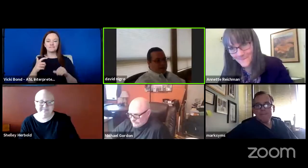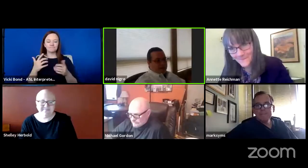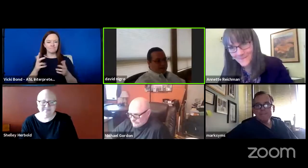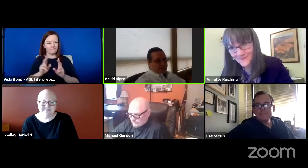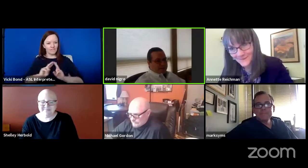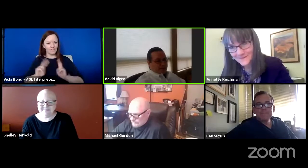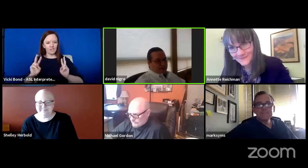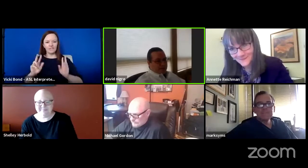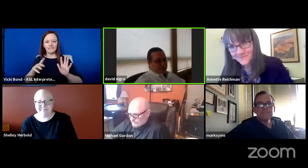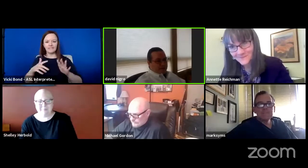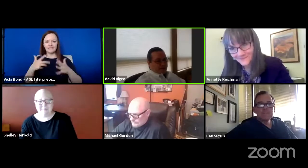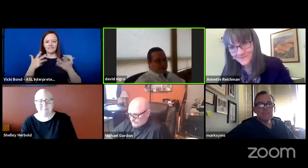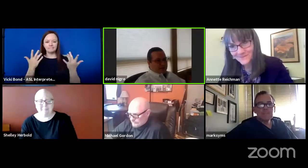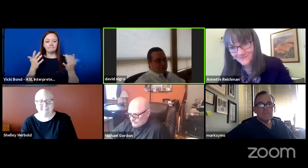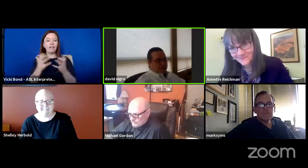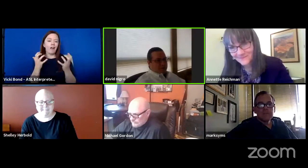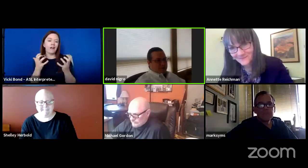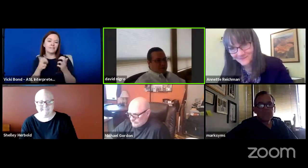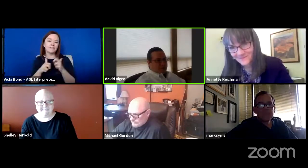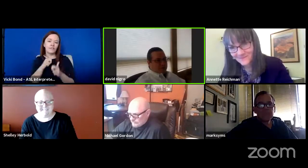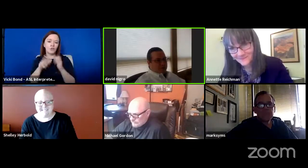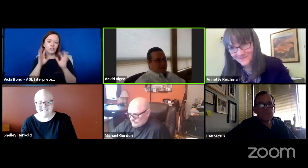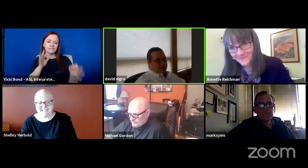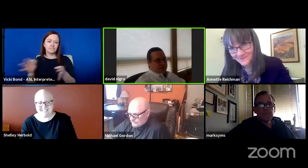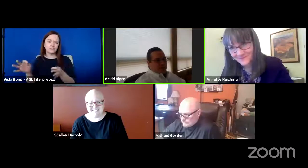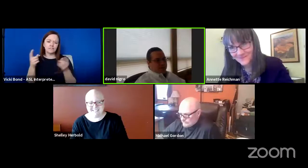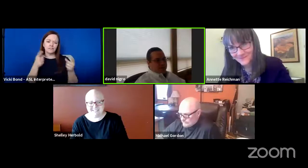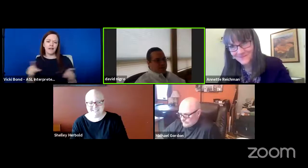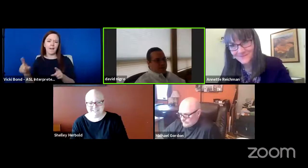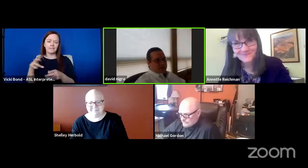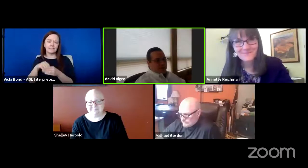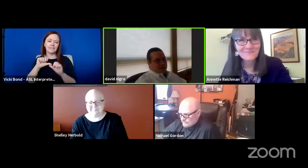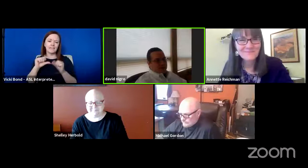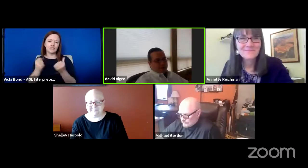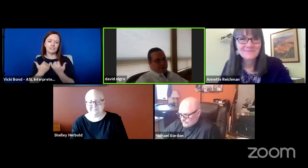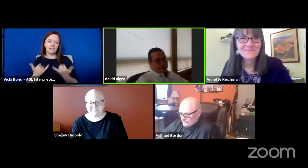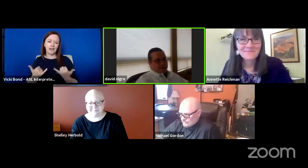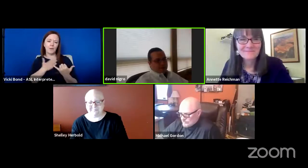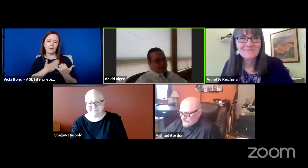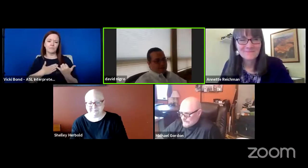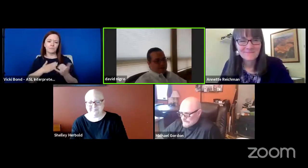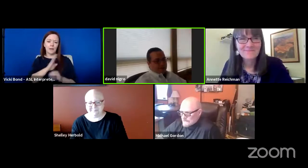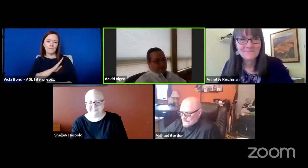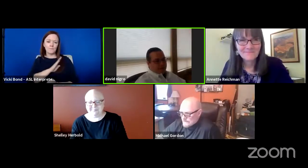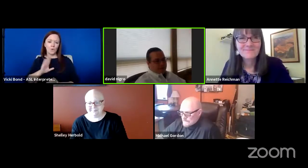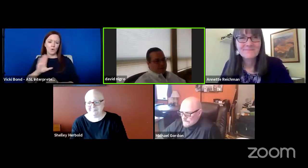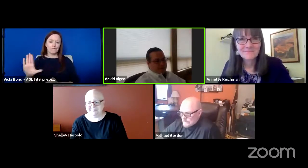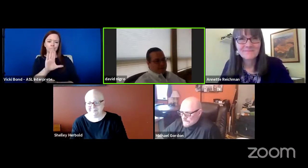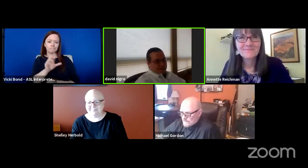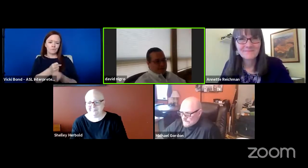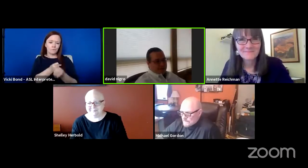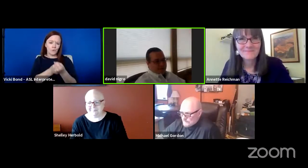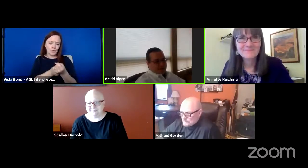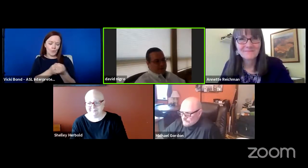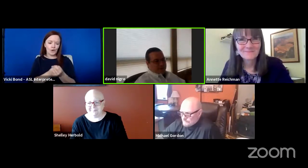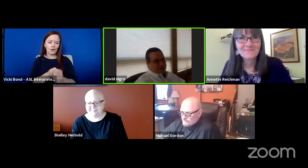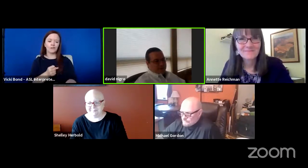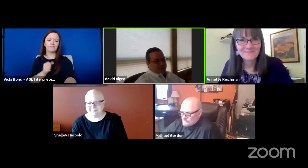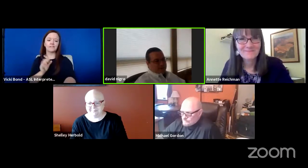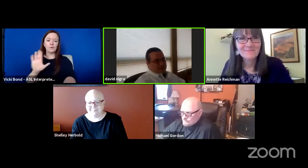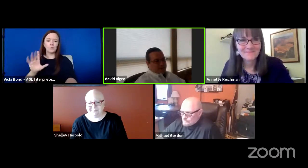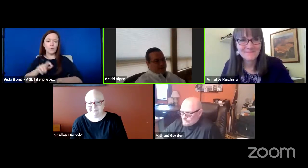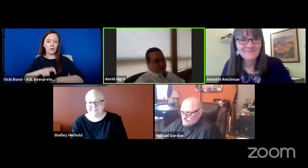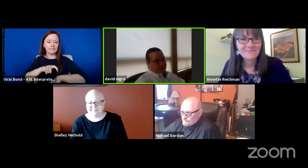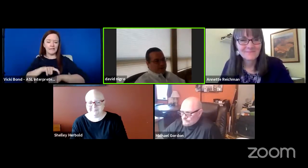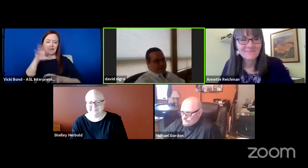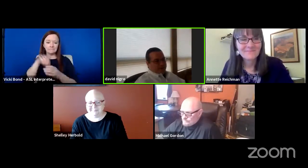there are a lot of difficult decisions that are being made at the agency now, and I appreciate the board's, support and time into